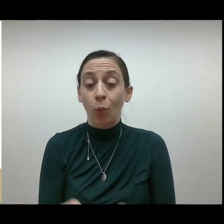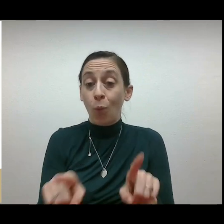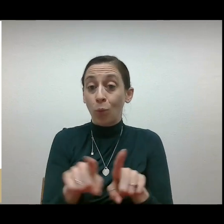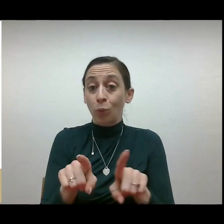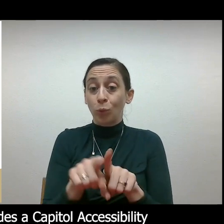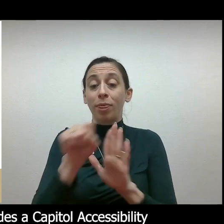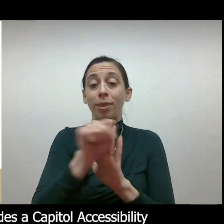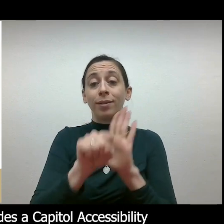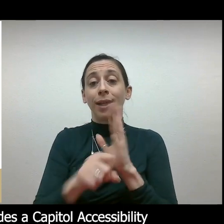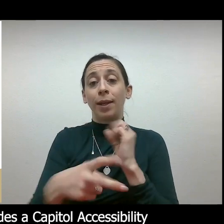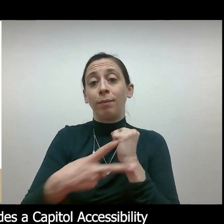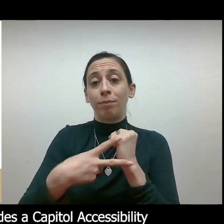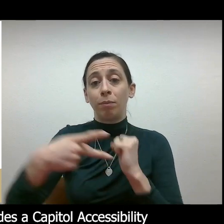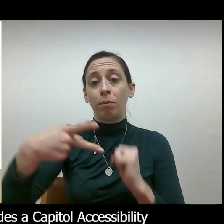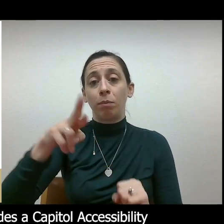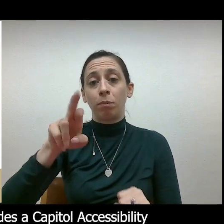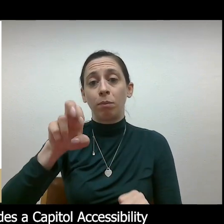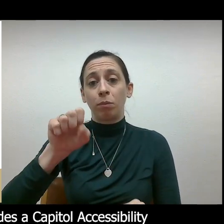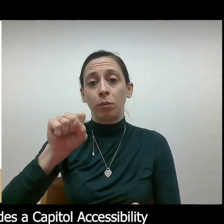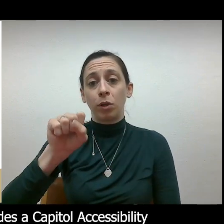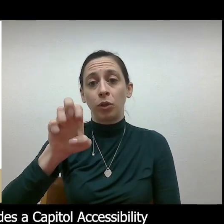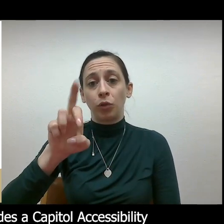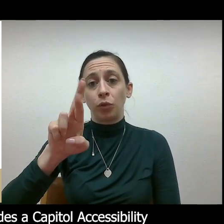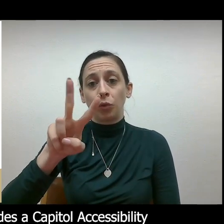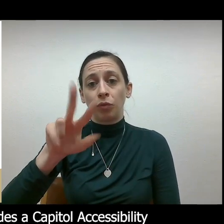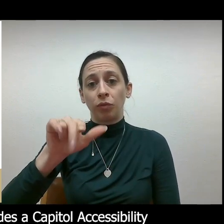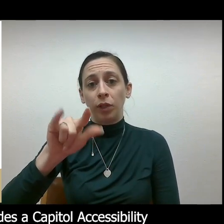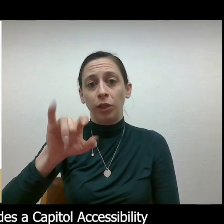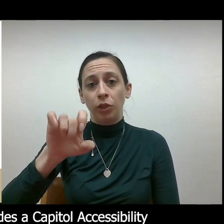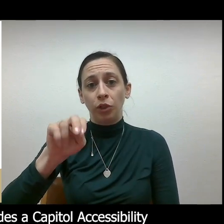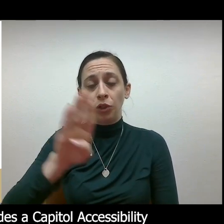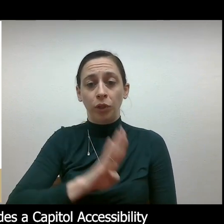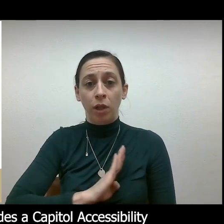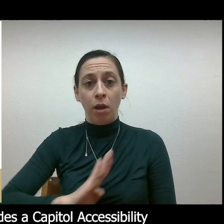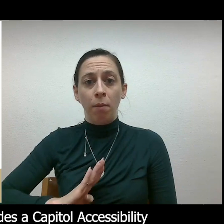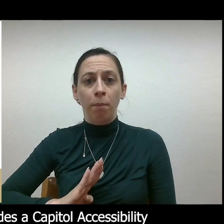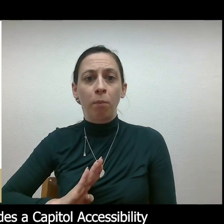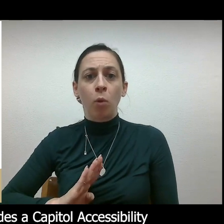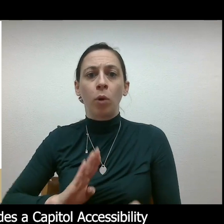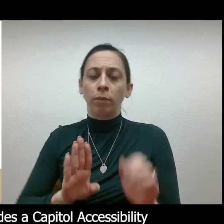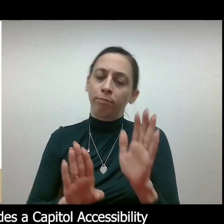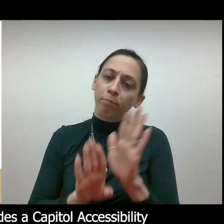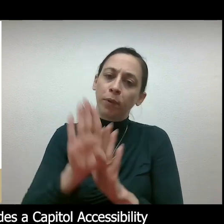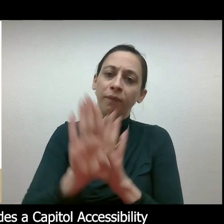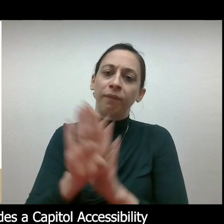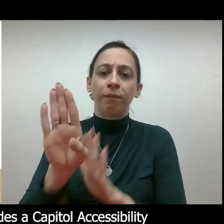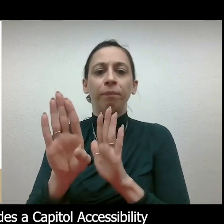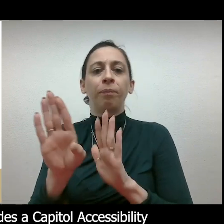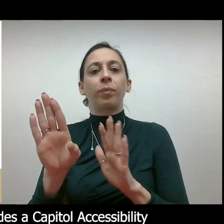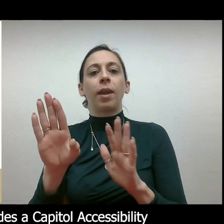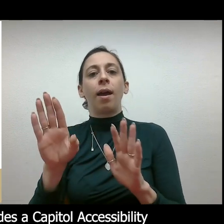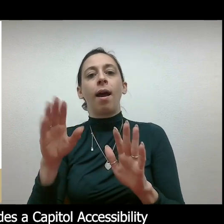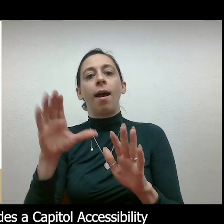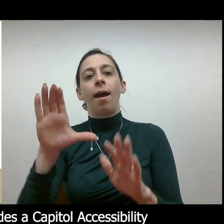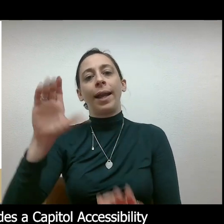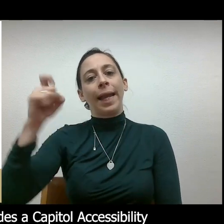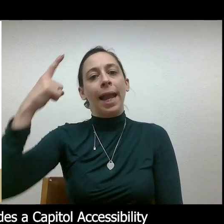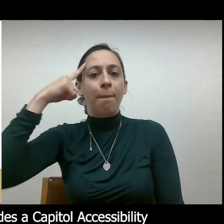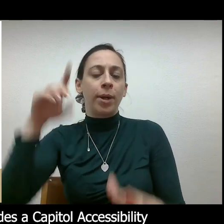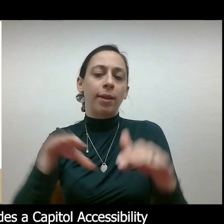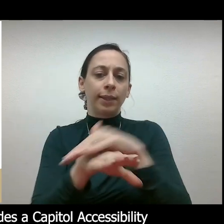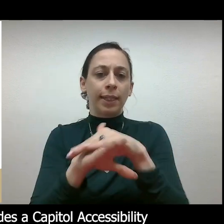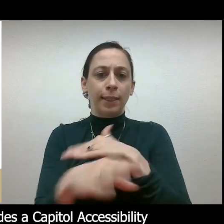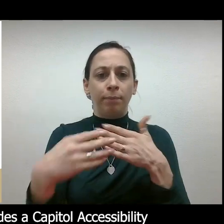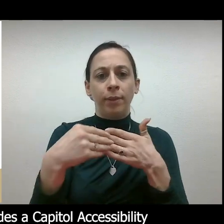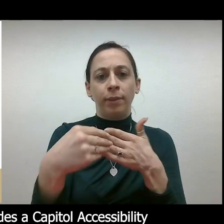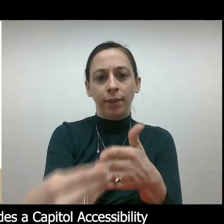channel. The State Preservation Board also provides a Capitol accessibility guide with more information